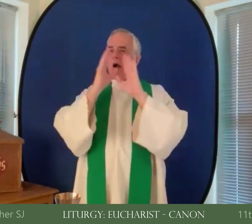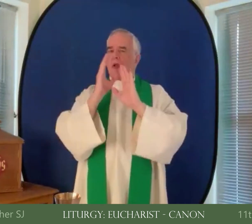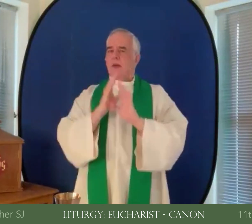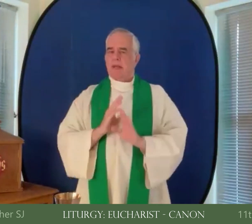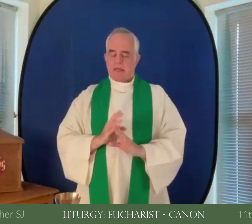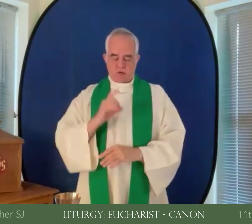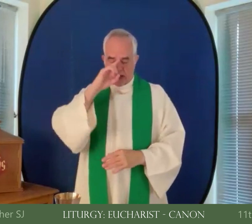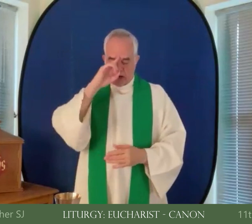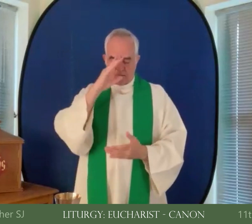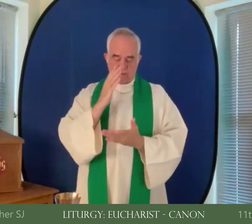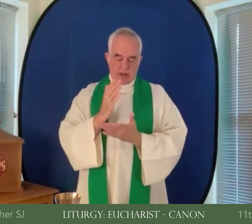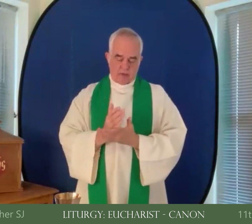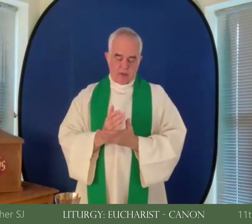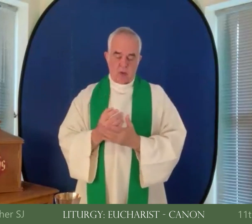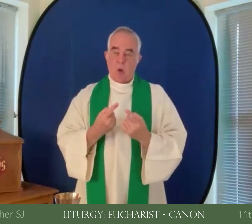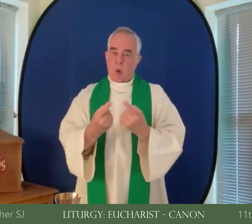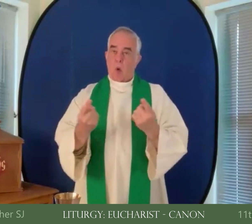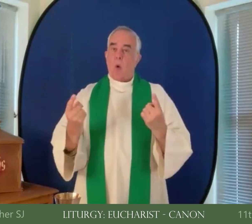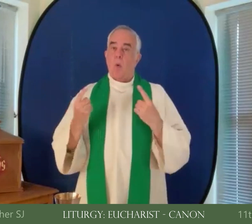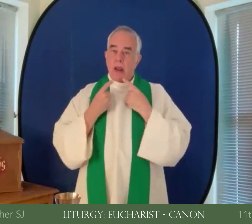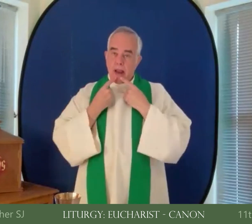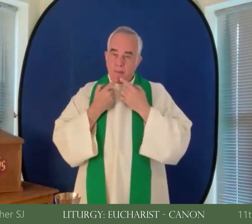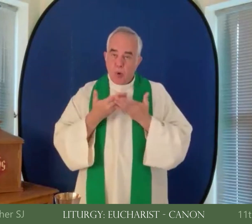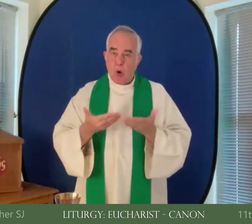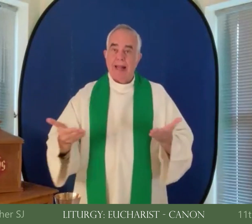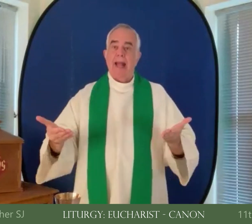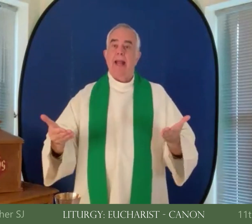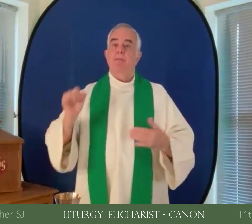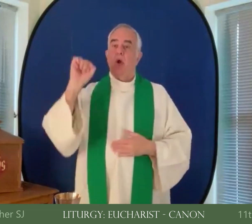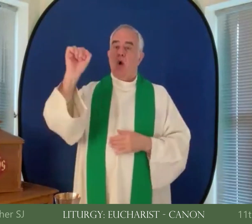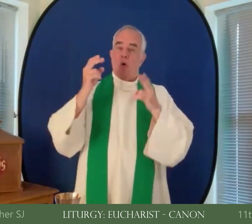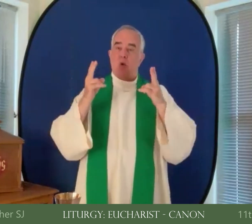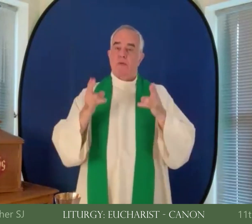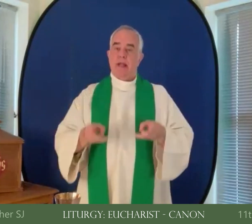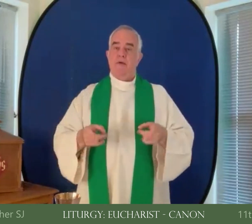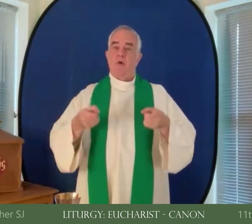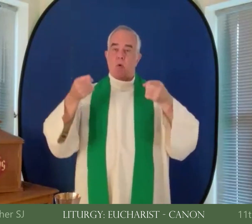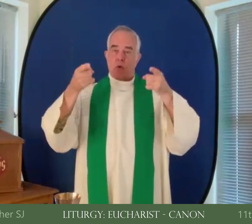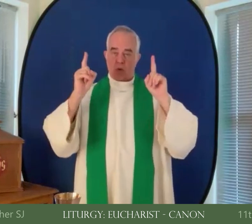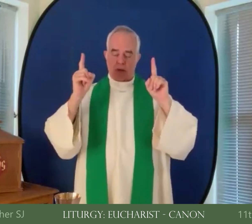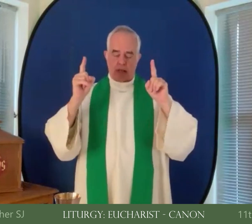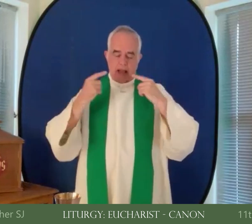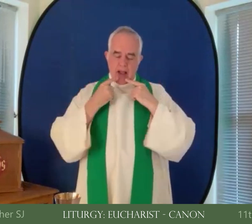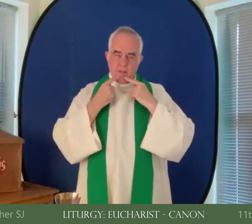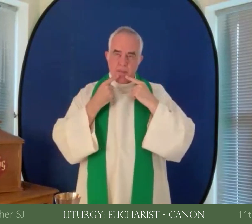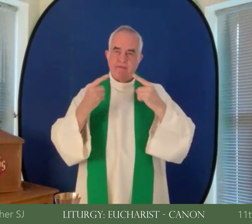The mystery of faith. We proclaim your death, O Lord, and